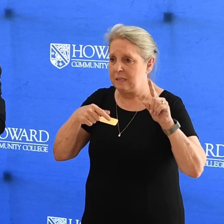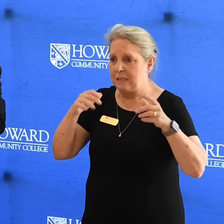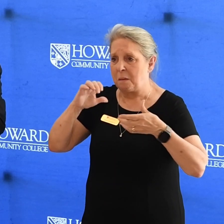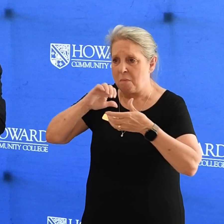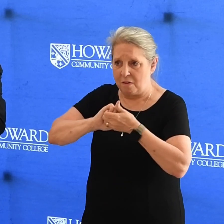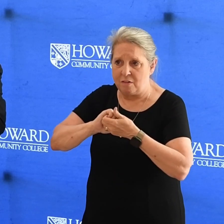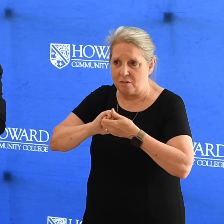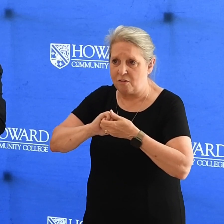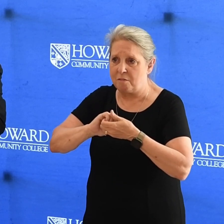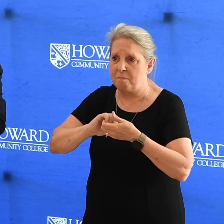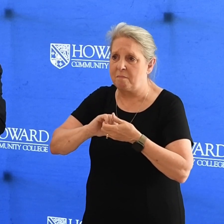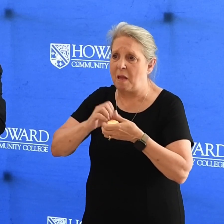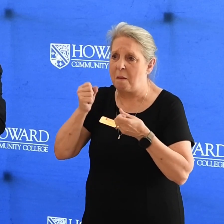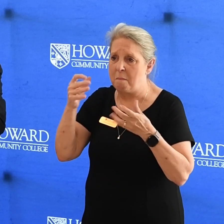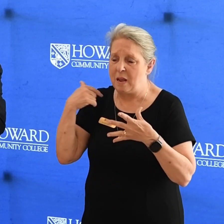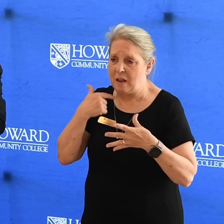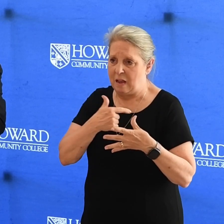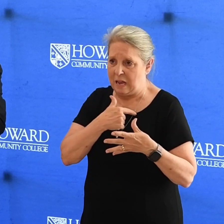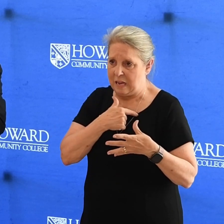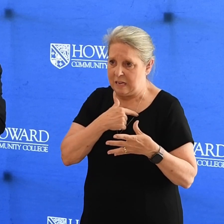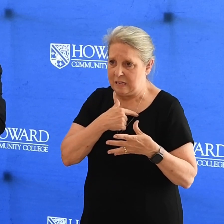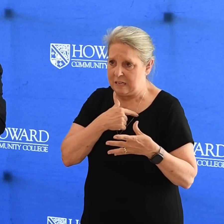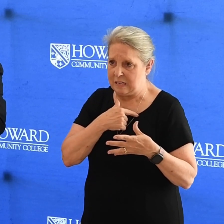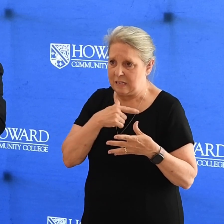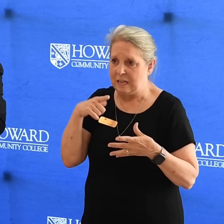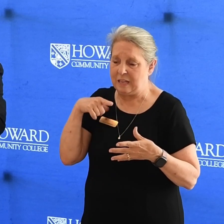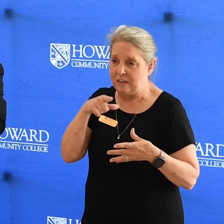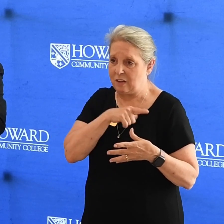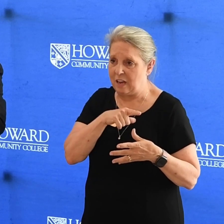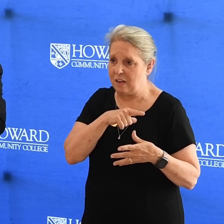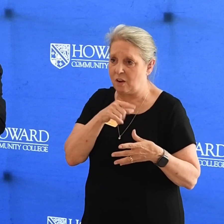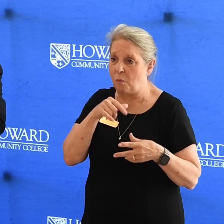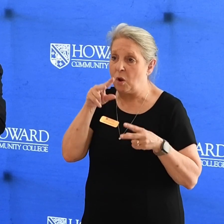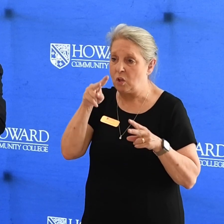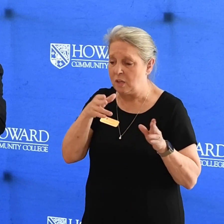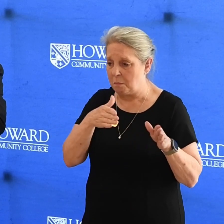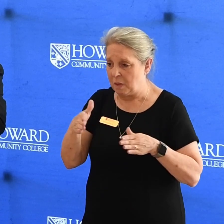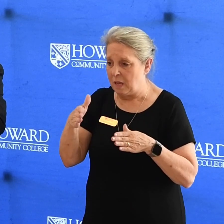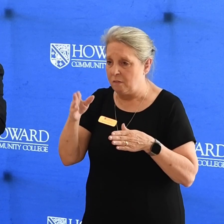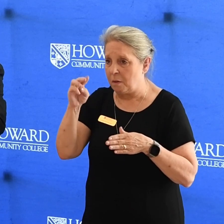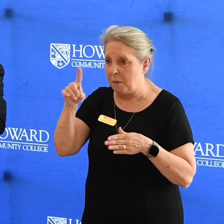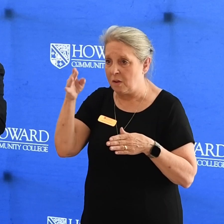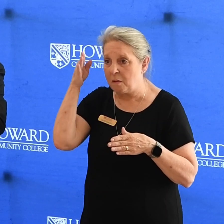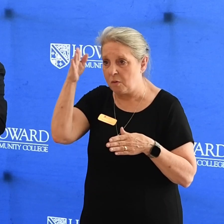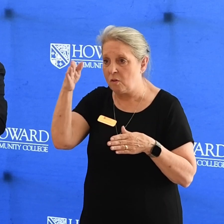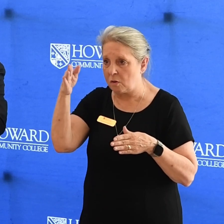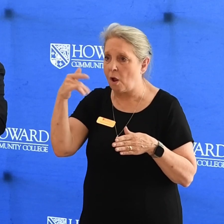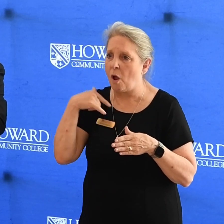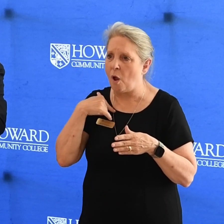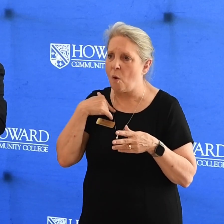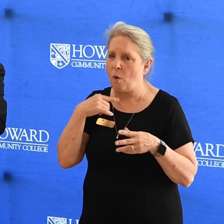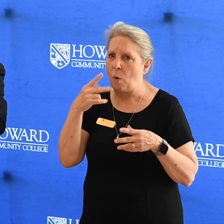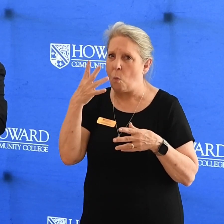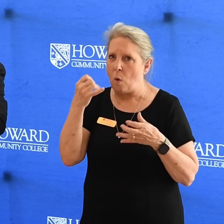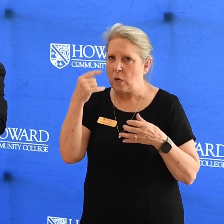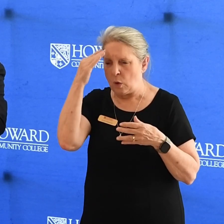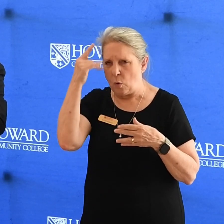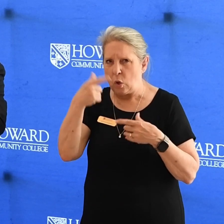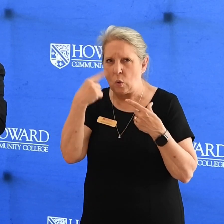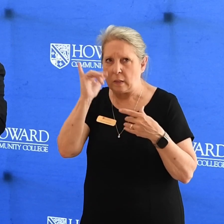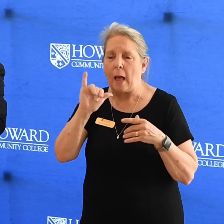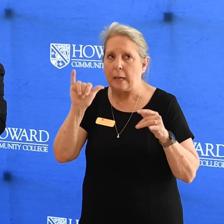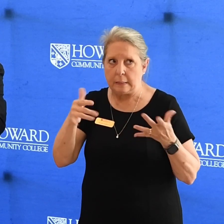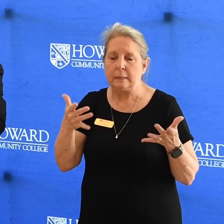partnership that many of us in the legislature, when we looked at the Blueprint for Maryland's Future, had envisioned as to how this would really come